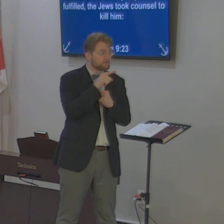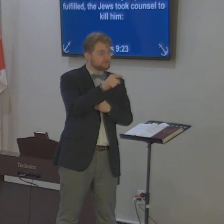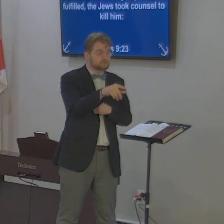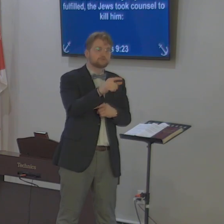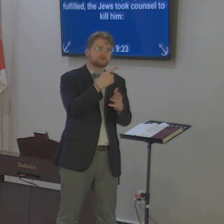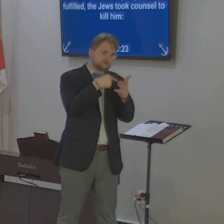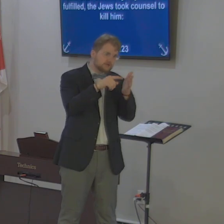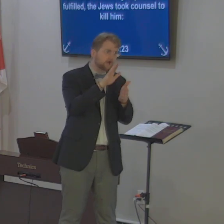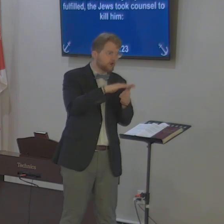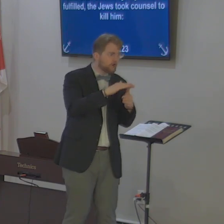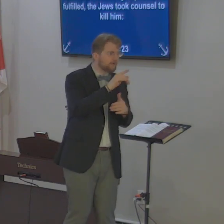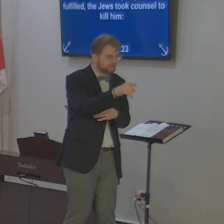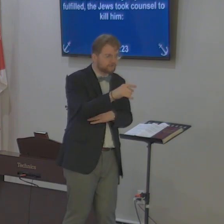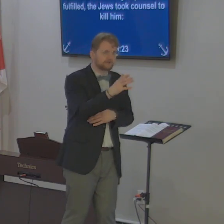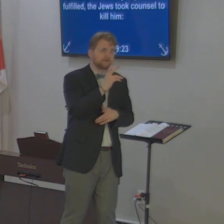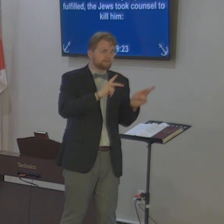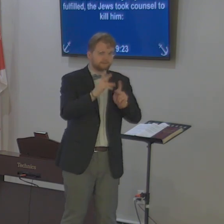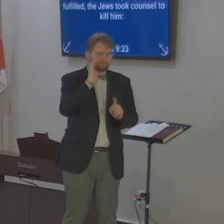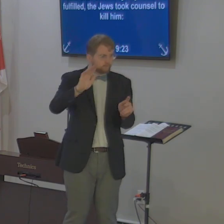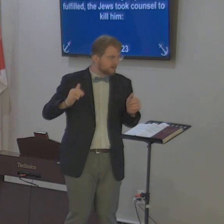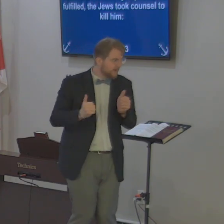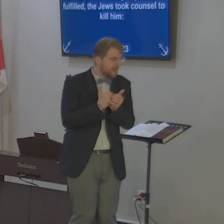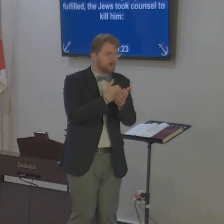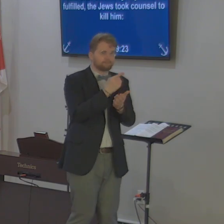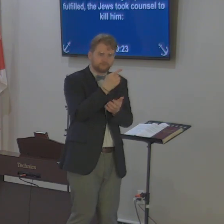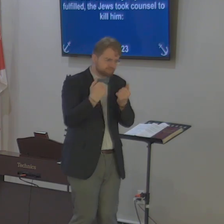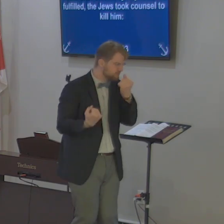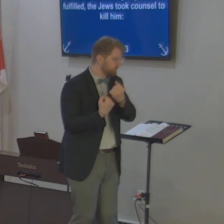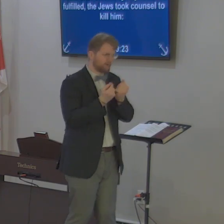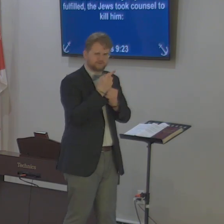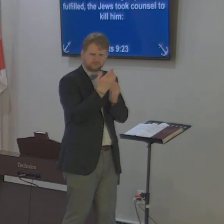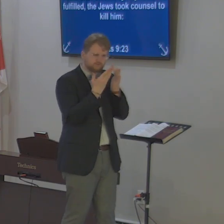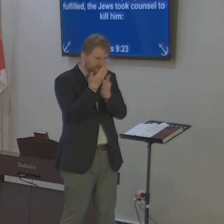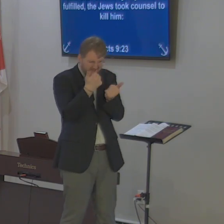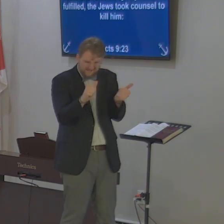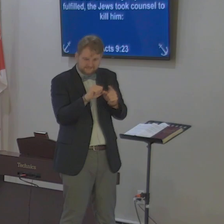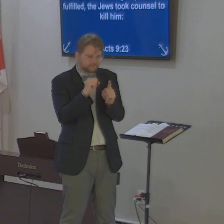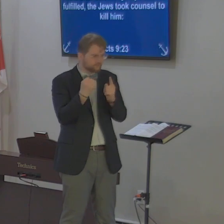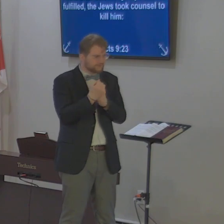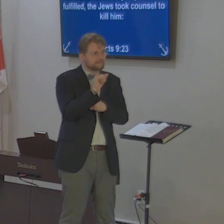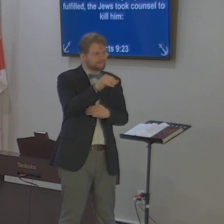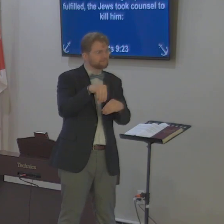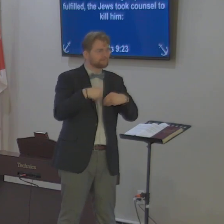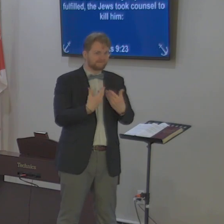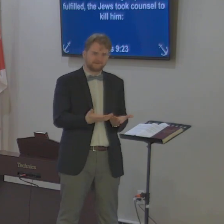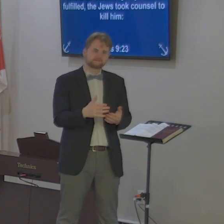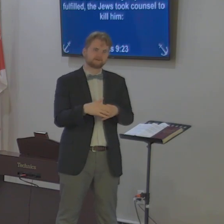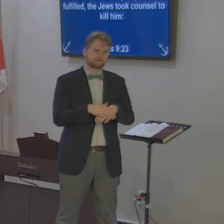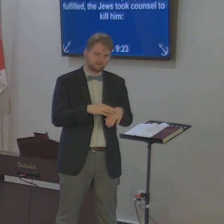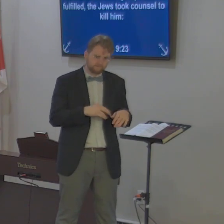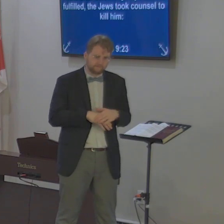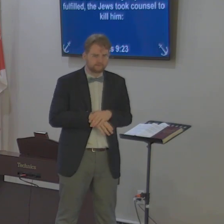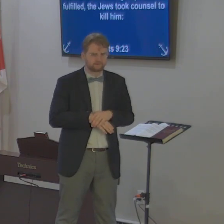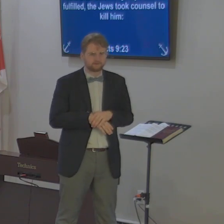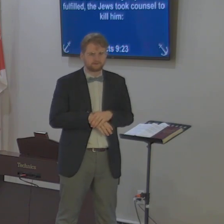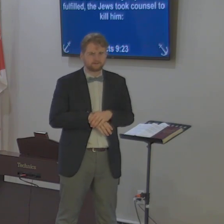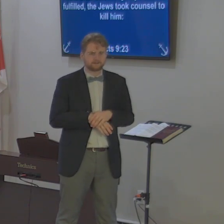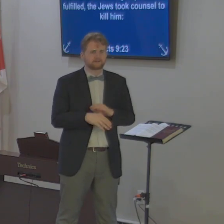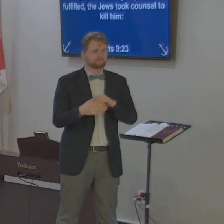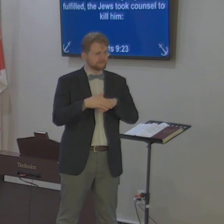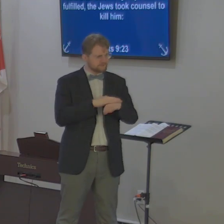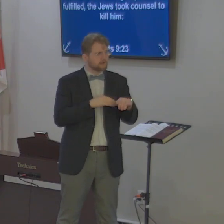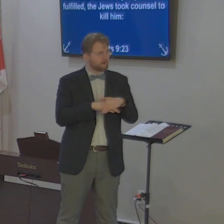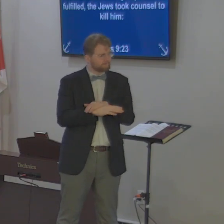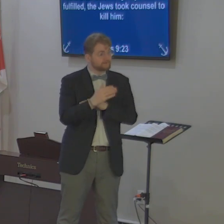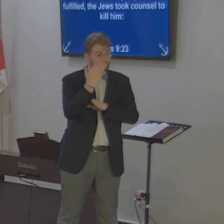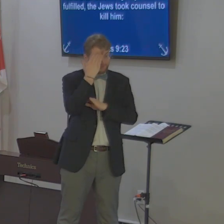get right up beside you and help you through any scenario and situation. That provides a comfort for us. It's a comfort to know that